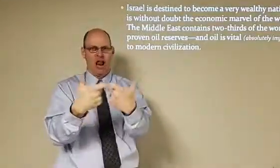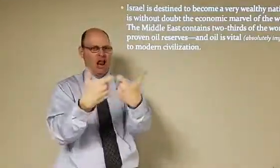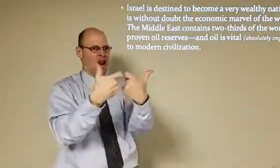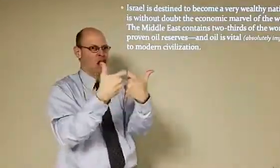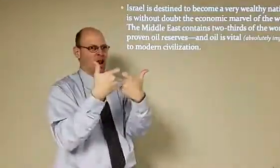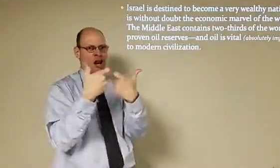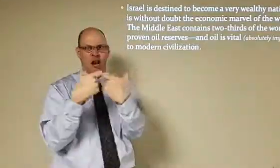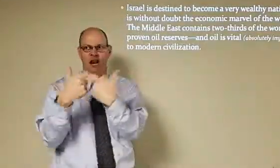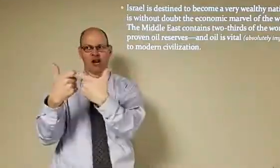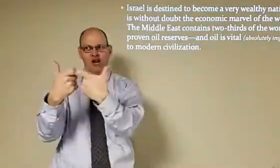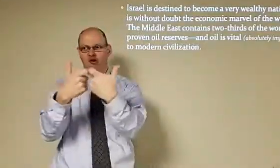Right now it's electric.